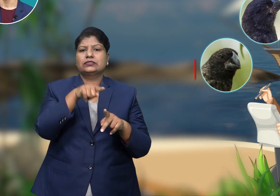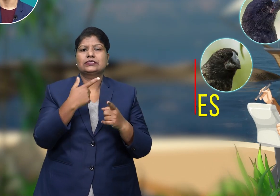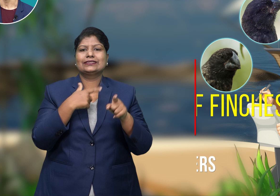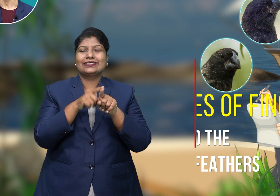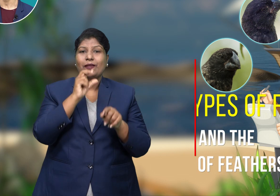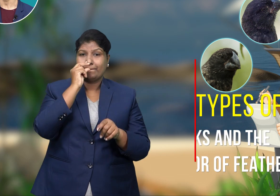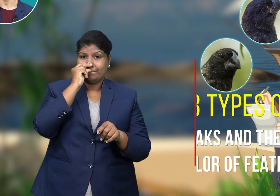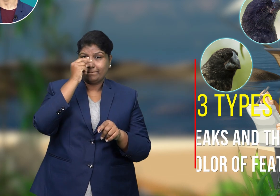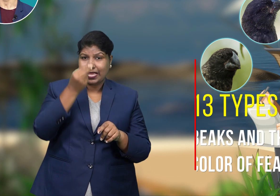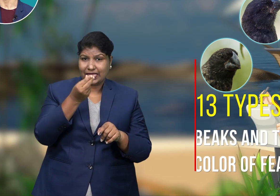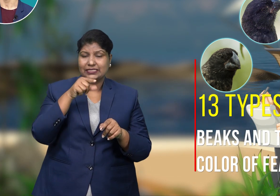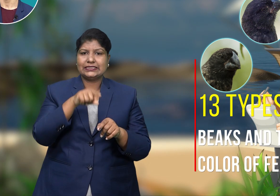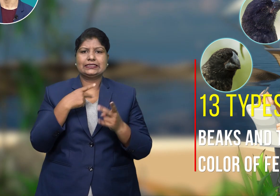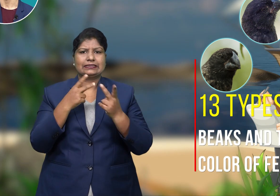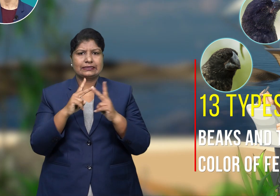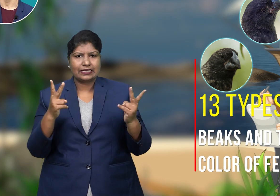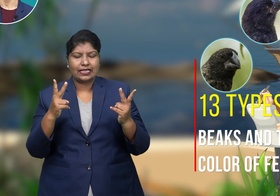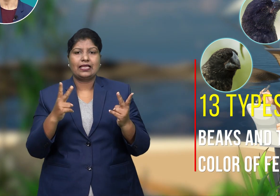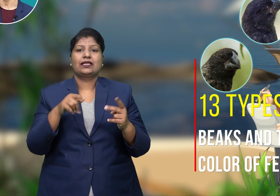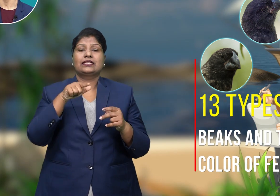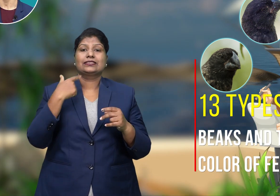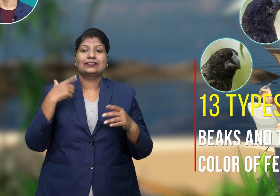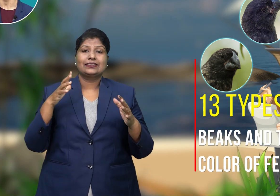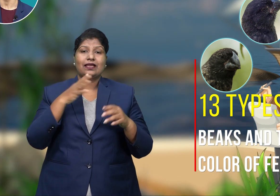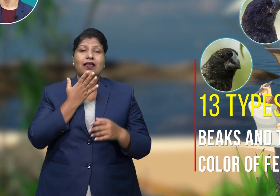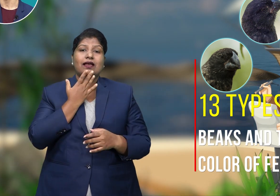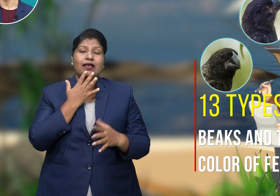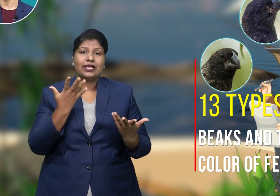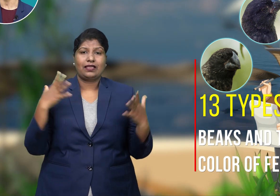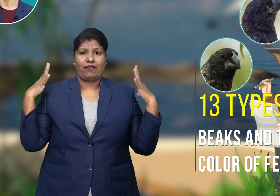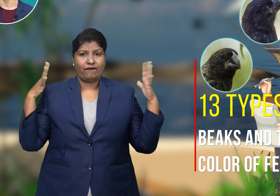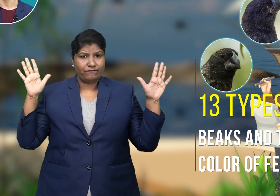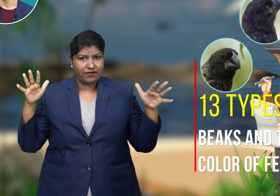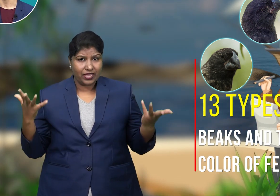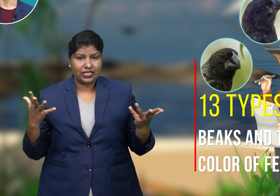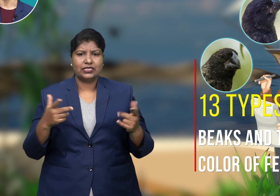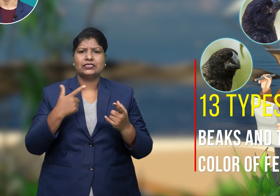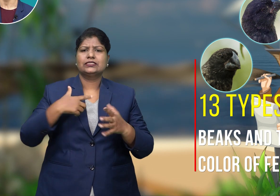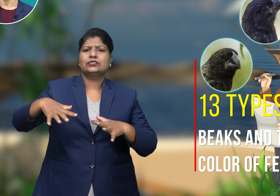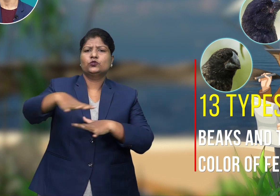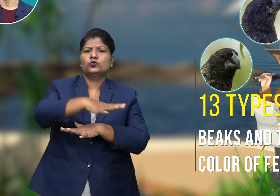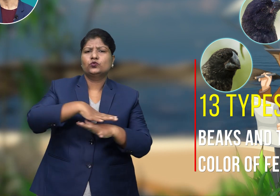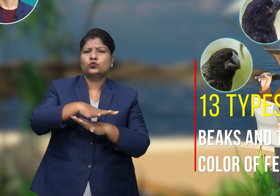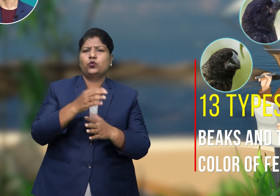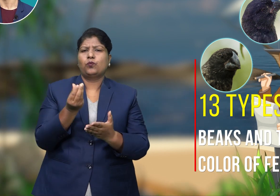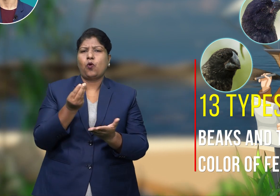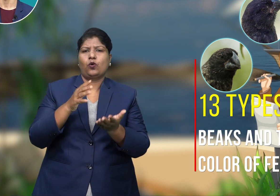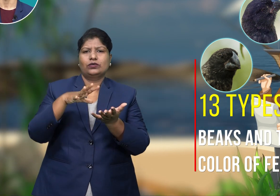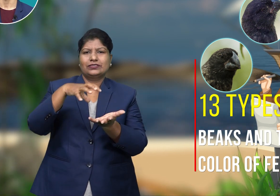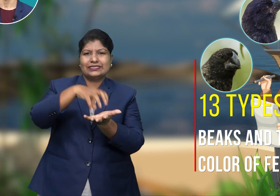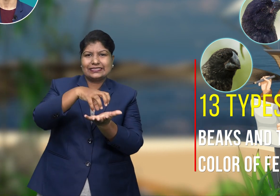beaks and the color of feathers were present in the small region of the Galapagos